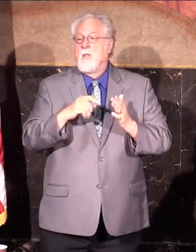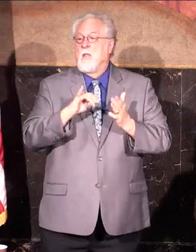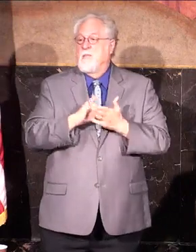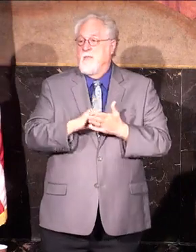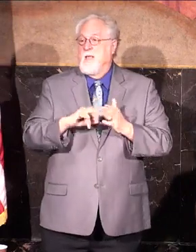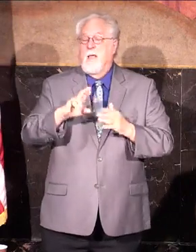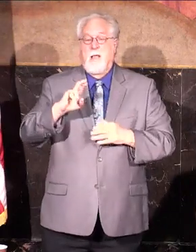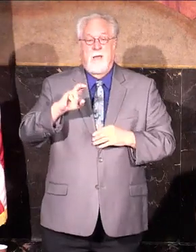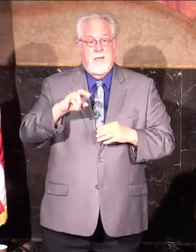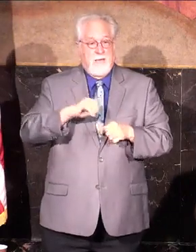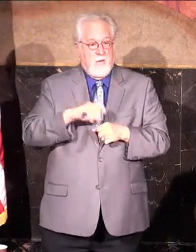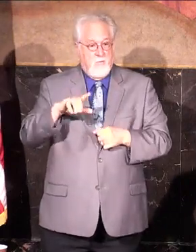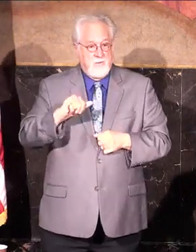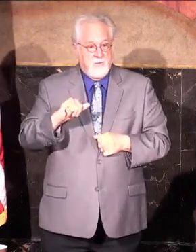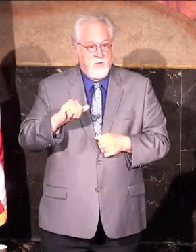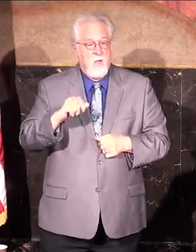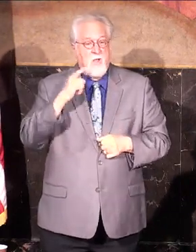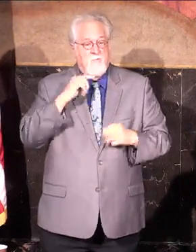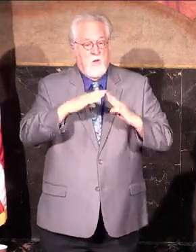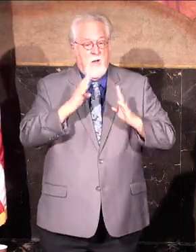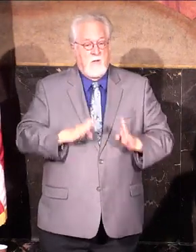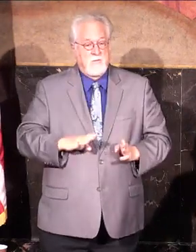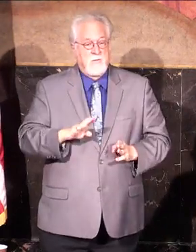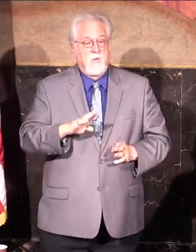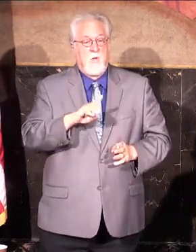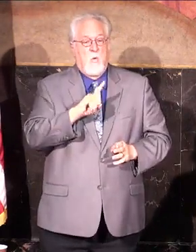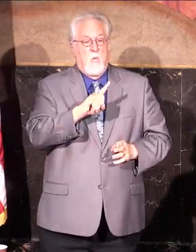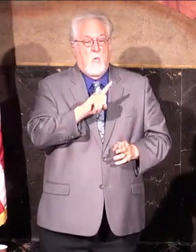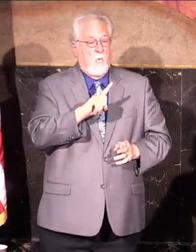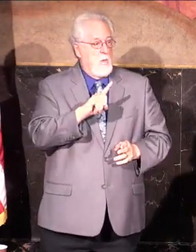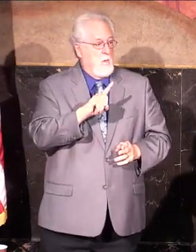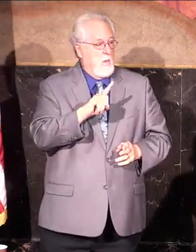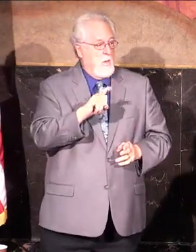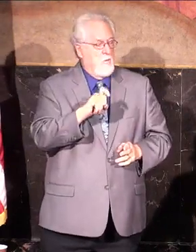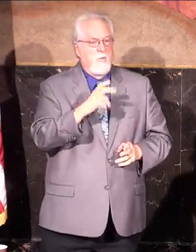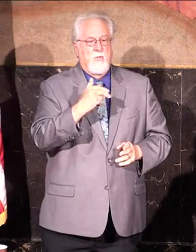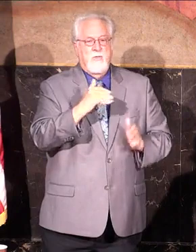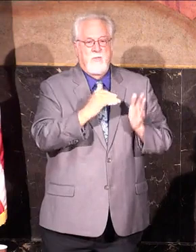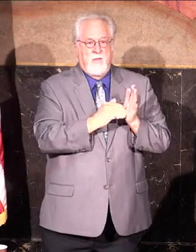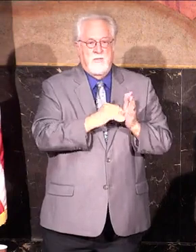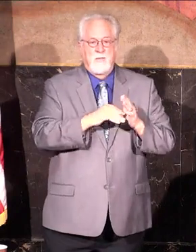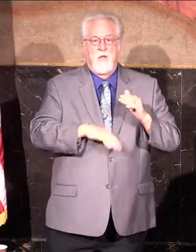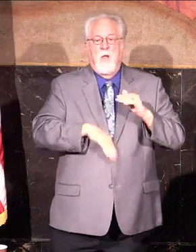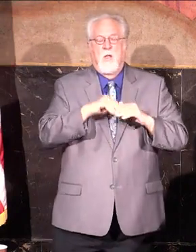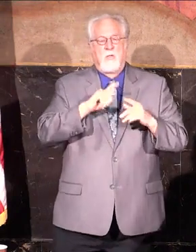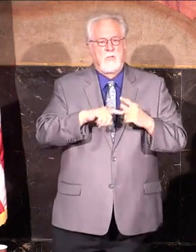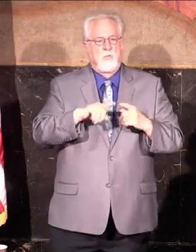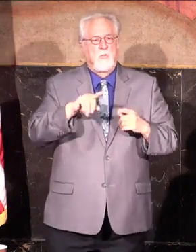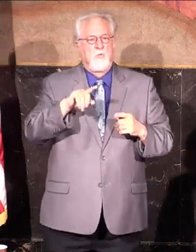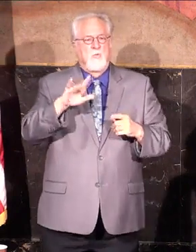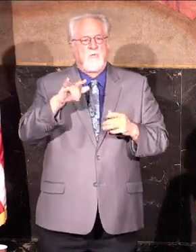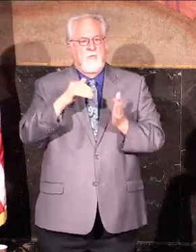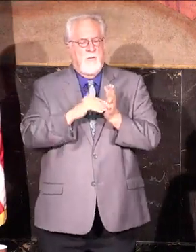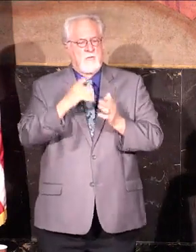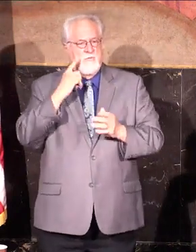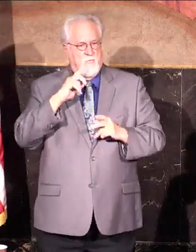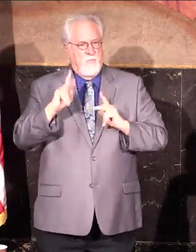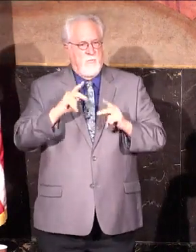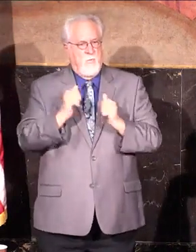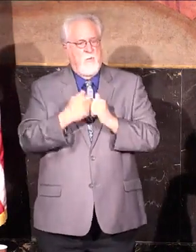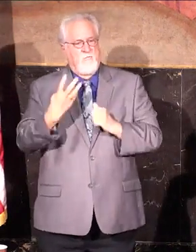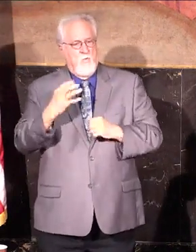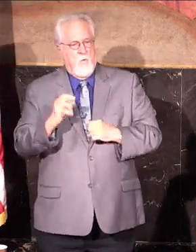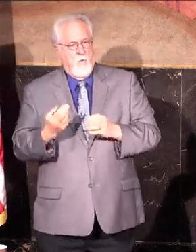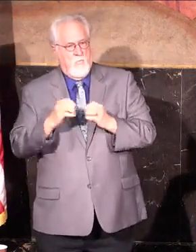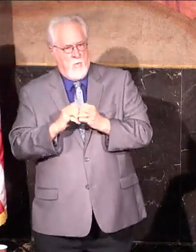state of Louisiana is for a household of one, $13,000, all the way up to $25,000 for households of 4 or more.